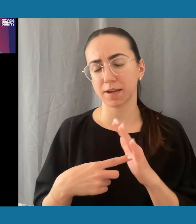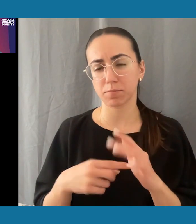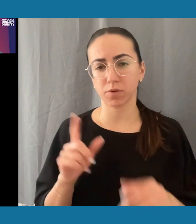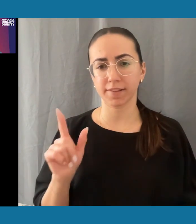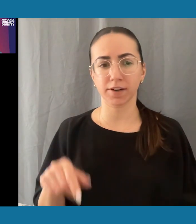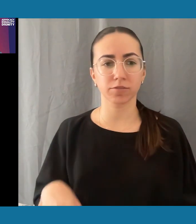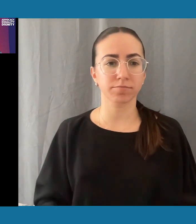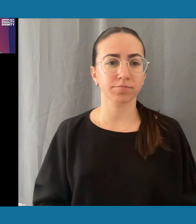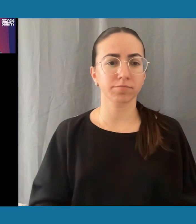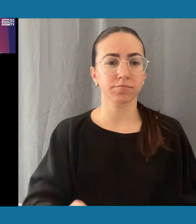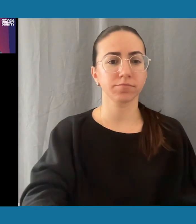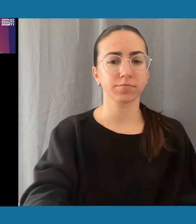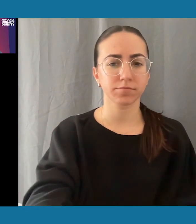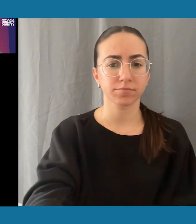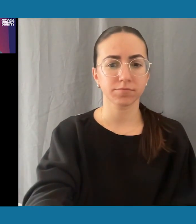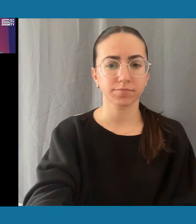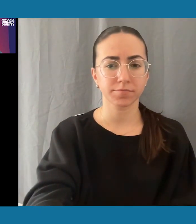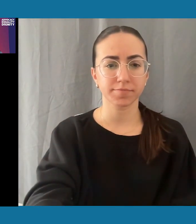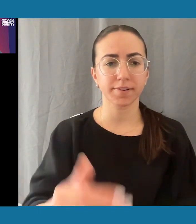please.